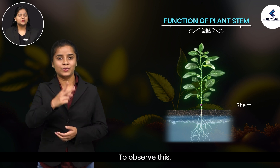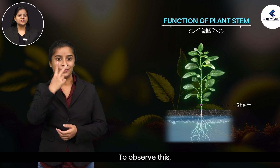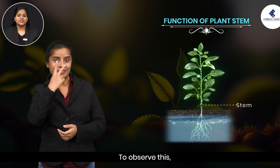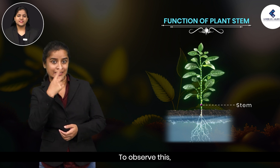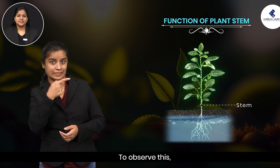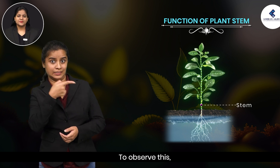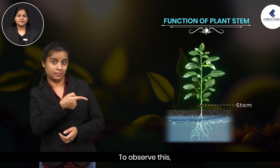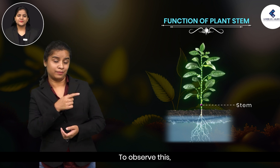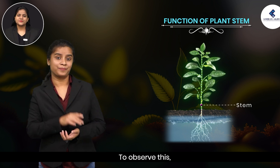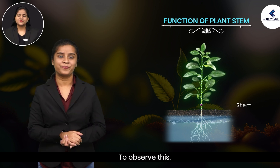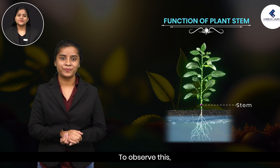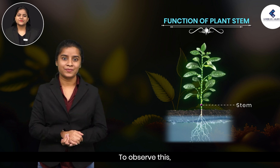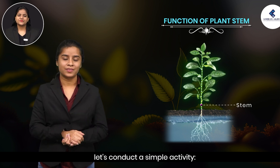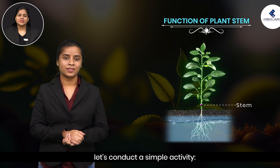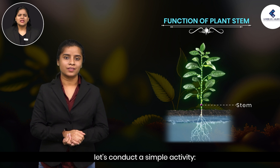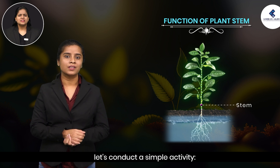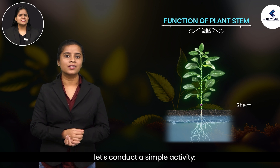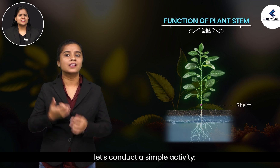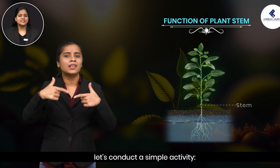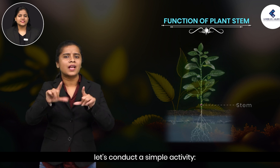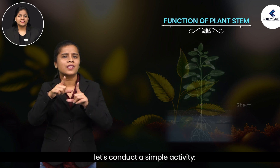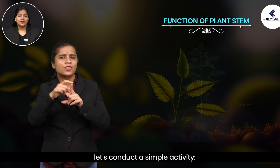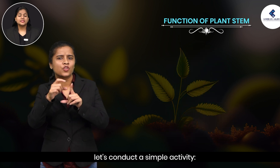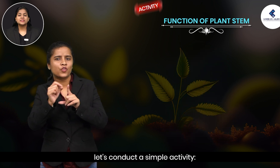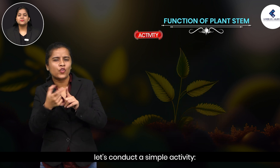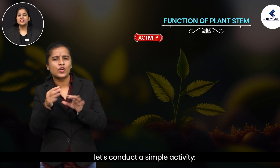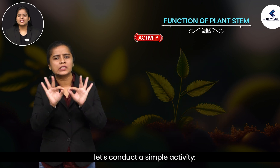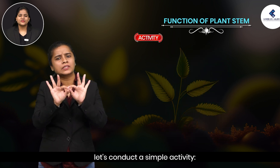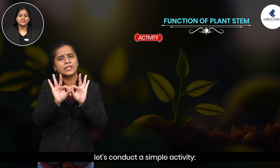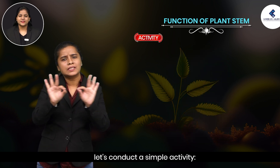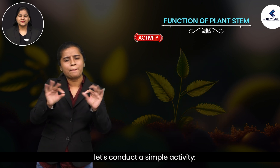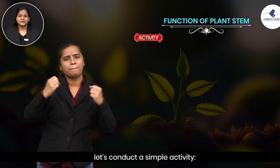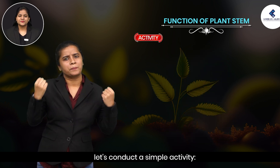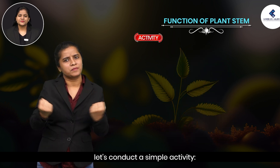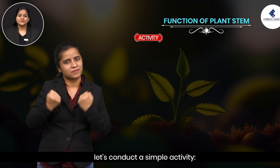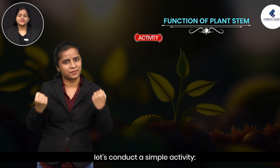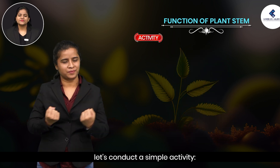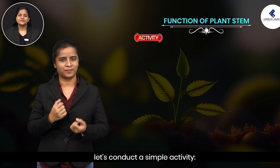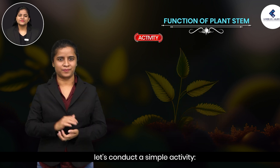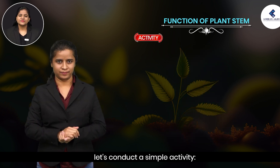To observe this, let's conduct a simple activity.